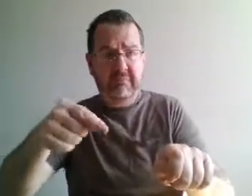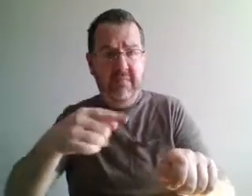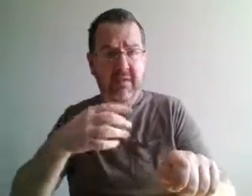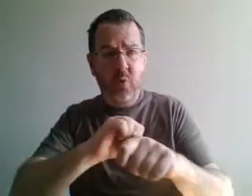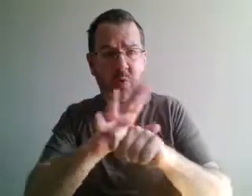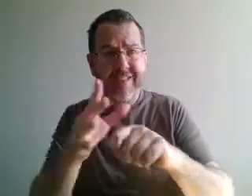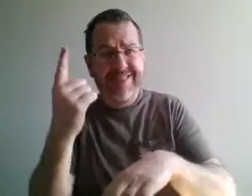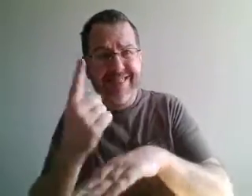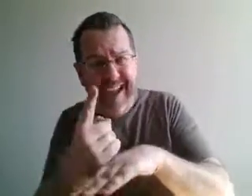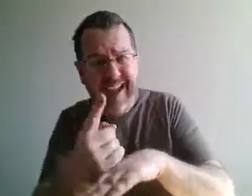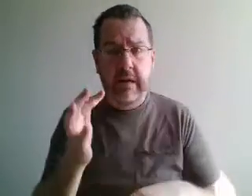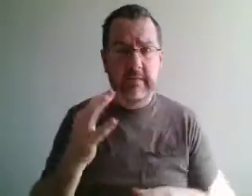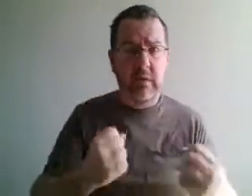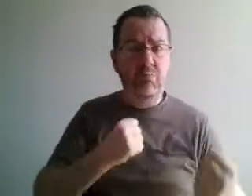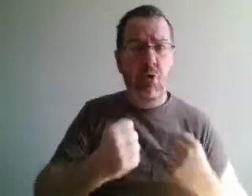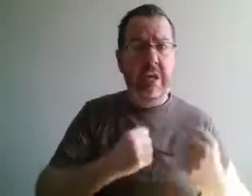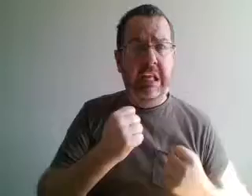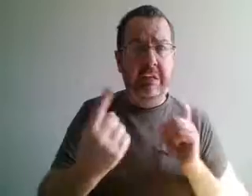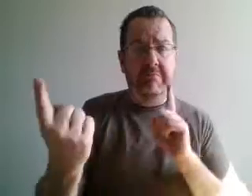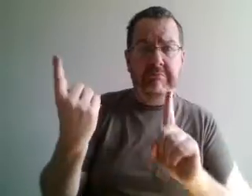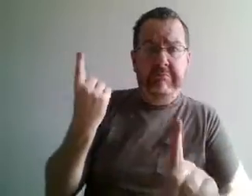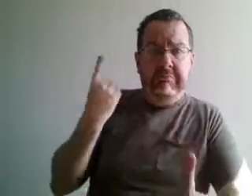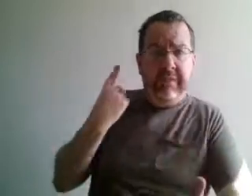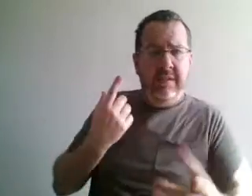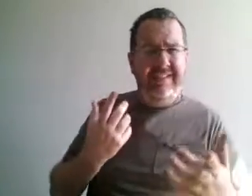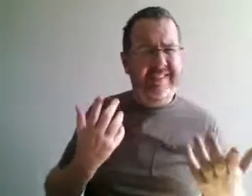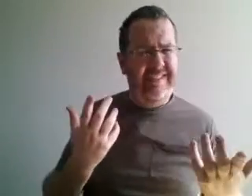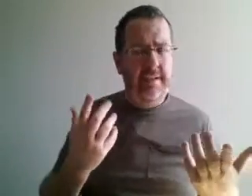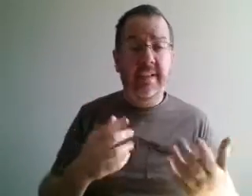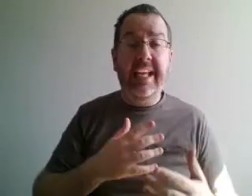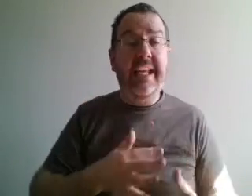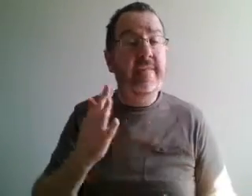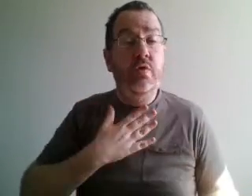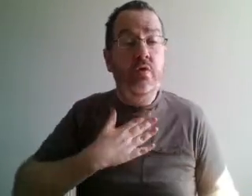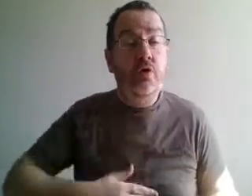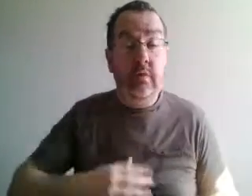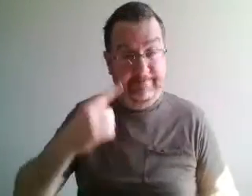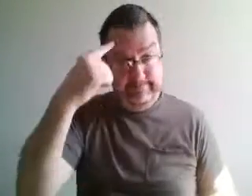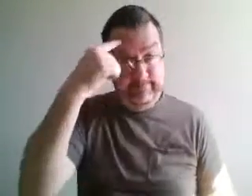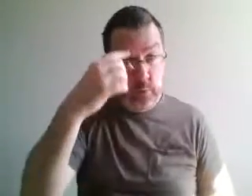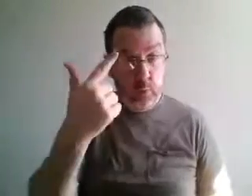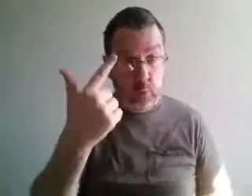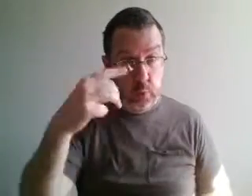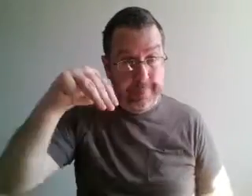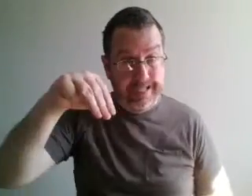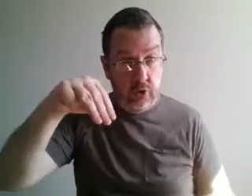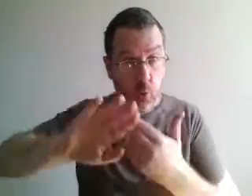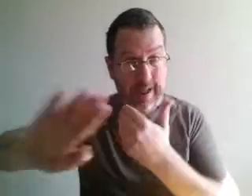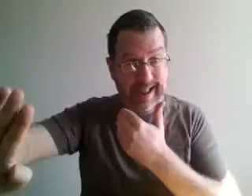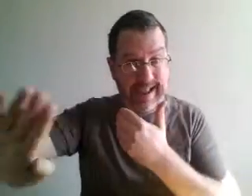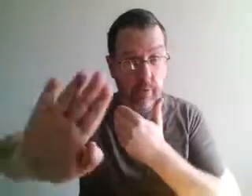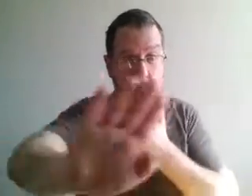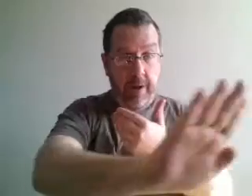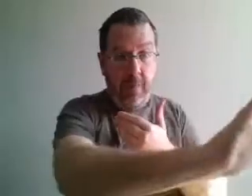metres away from everyone else, well, that cuts out the vast majority of that, as well as keeping our hands clean. So, for example,